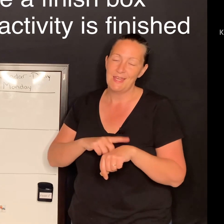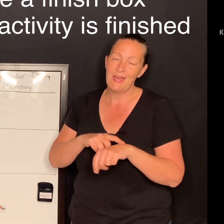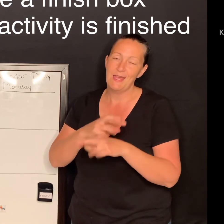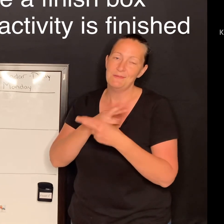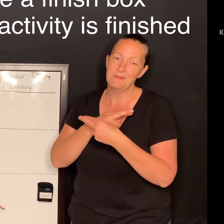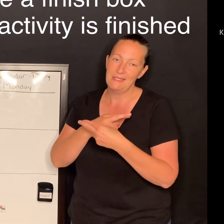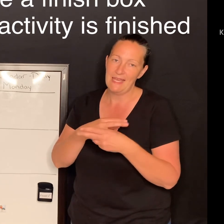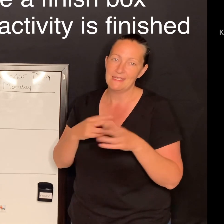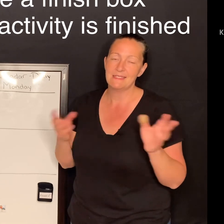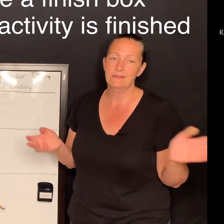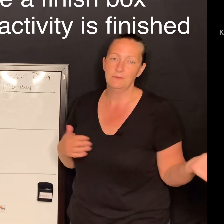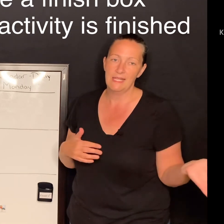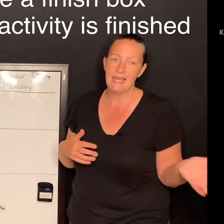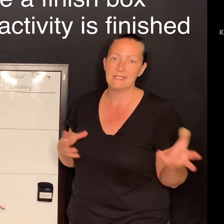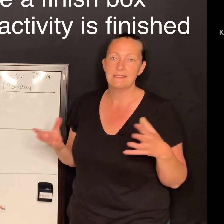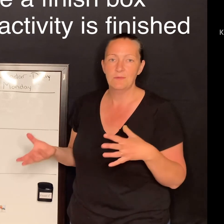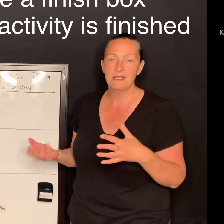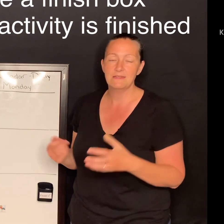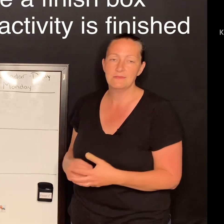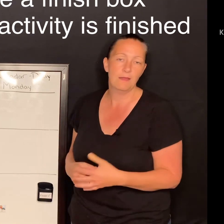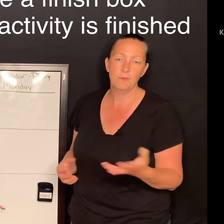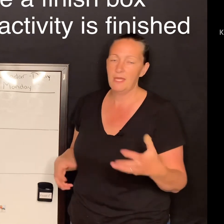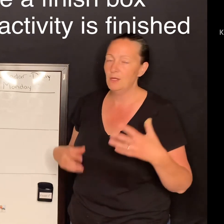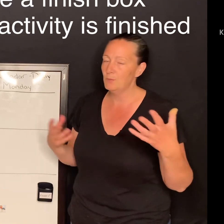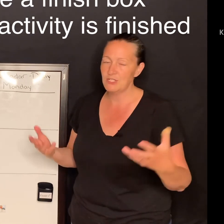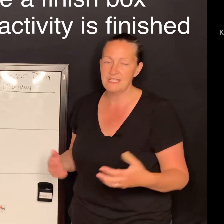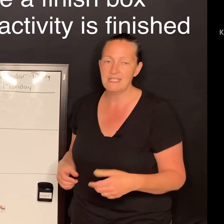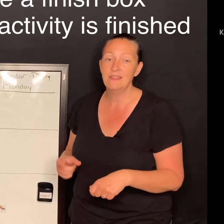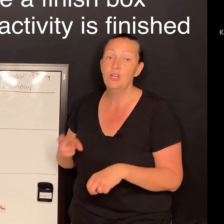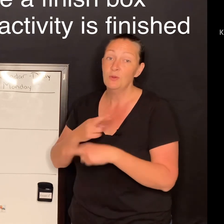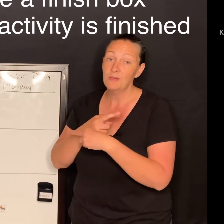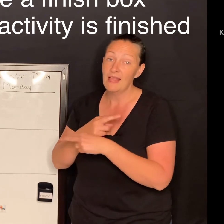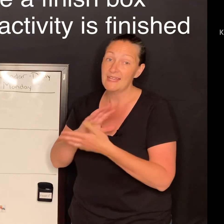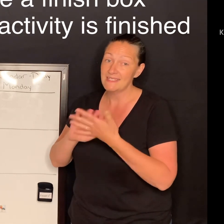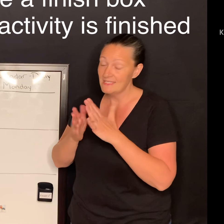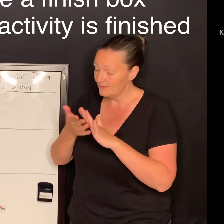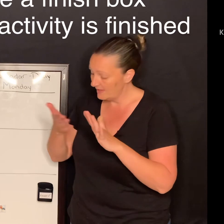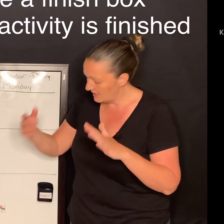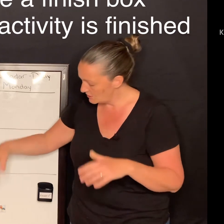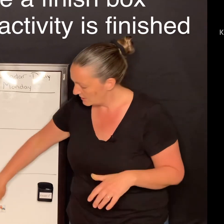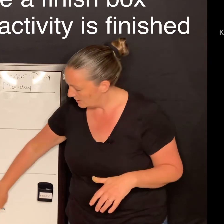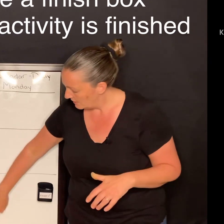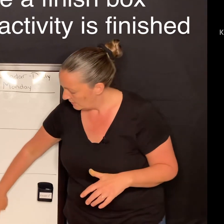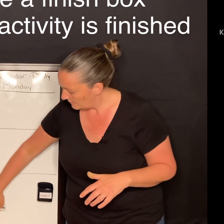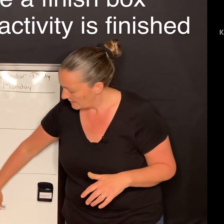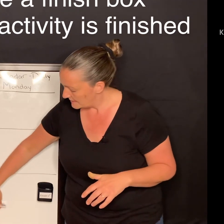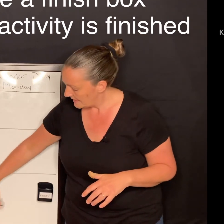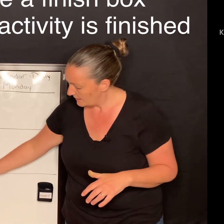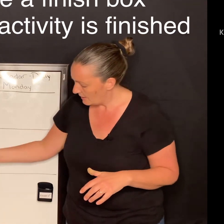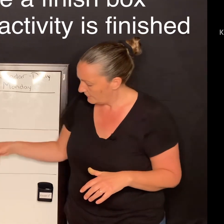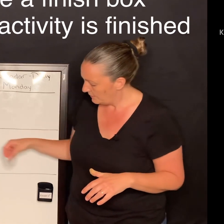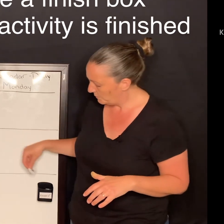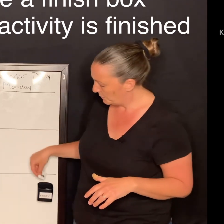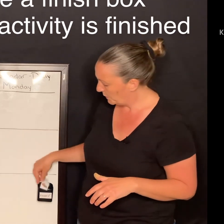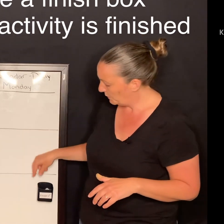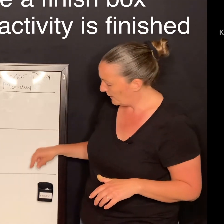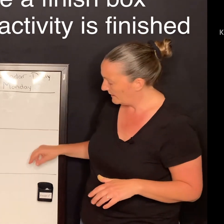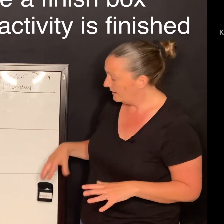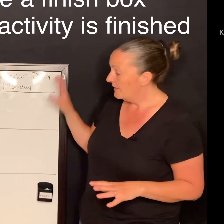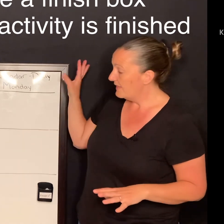time to relax. Relax, and when it's time for bed or brushing teeth, relaxing's finished. We're going to take it off, put it away. That now